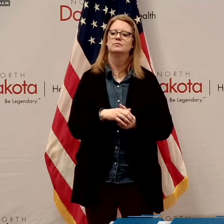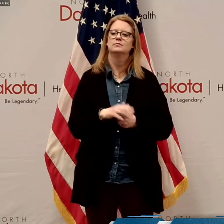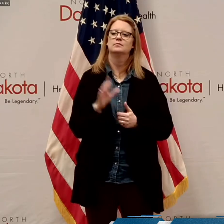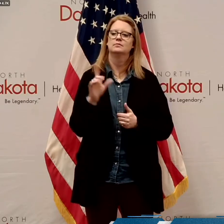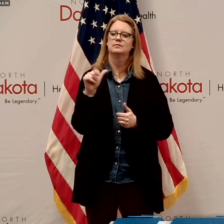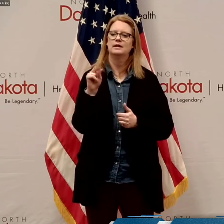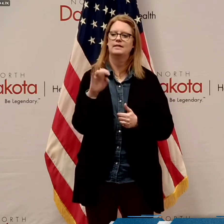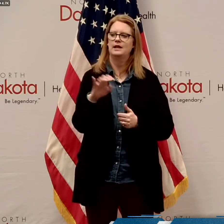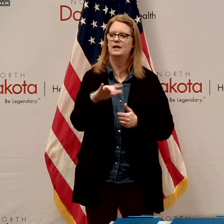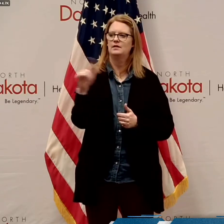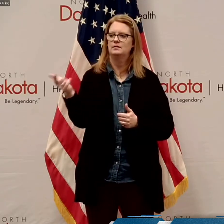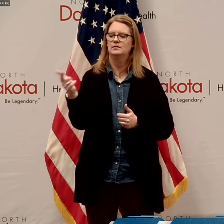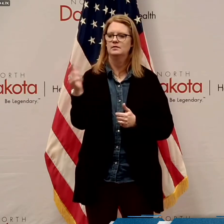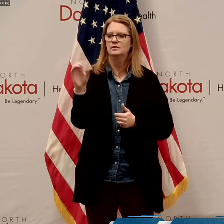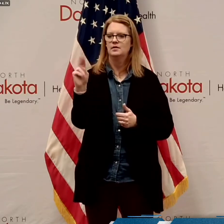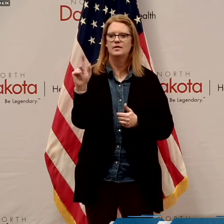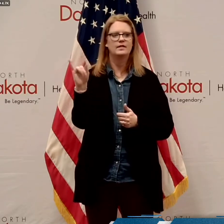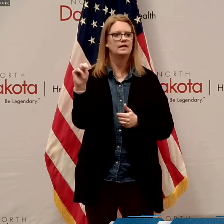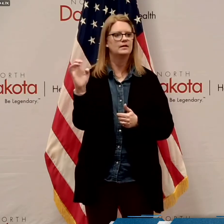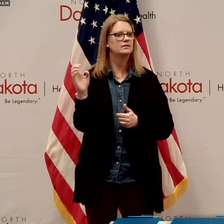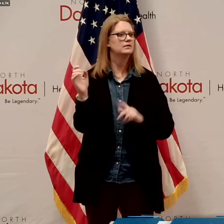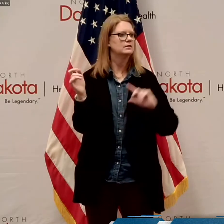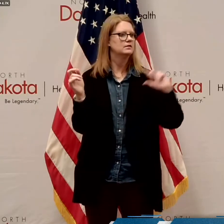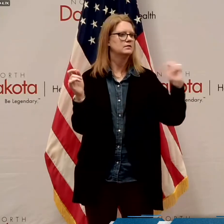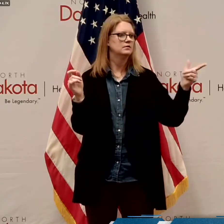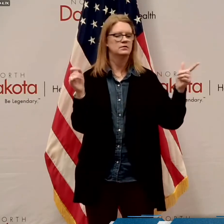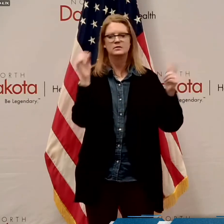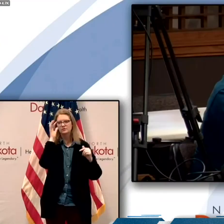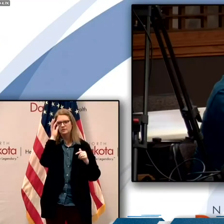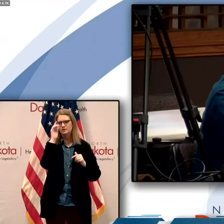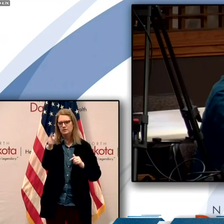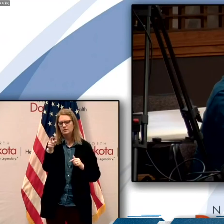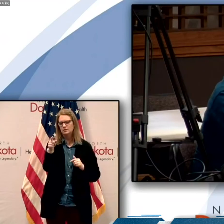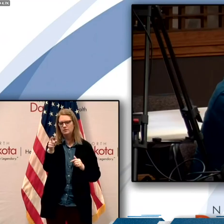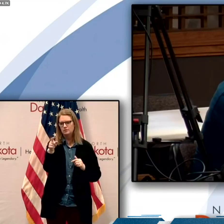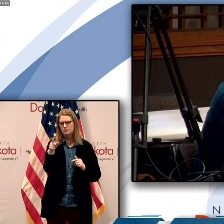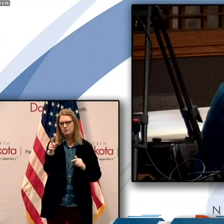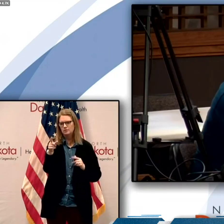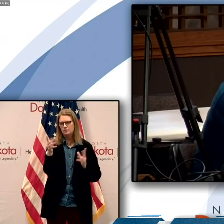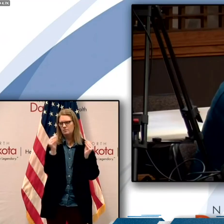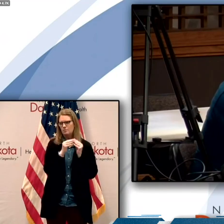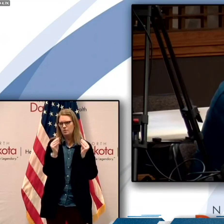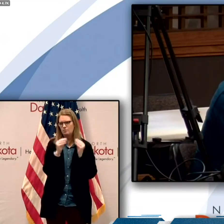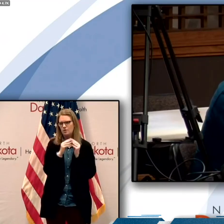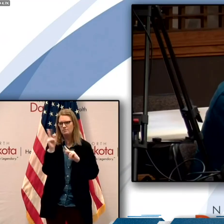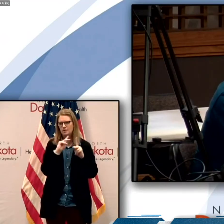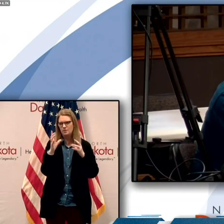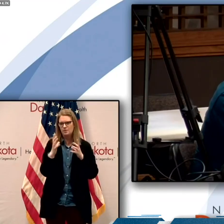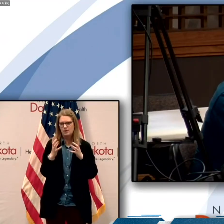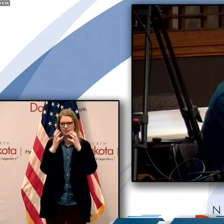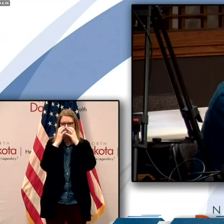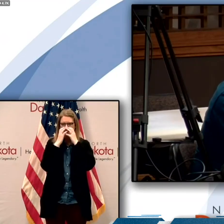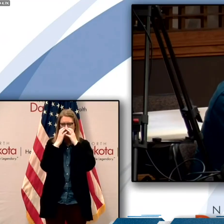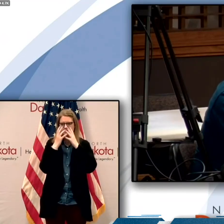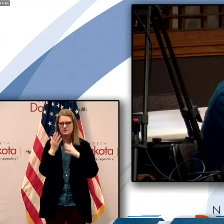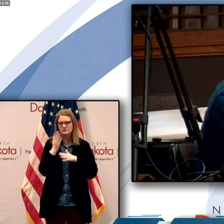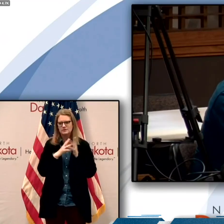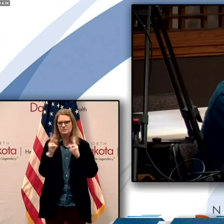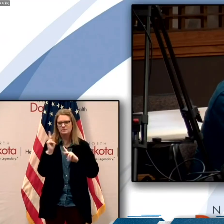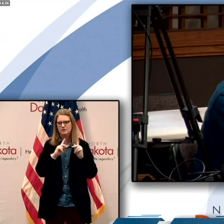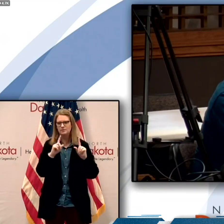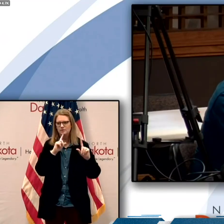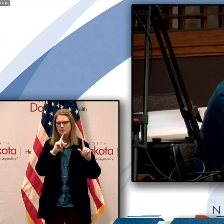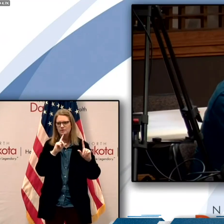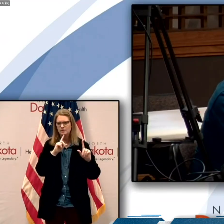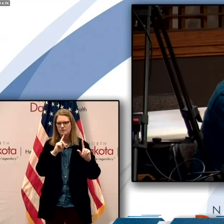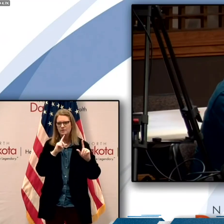Going to go lane, and then we'll go back online, and then back over to the left side. Governor, with more and more people wearing masks, we've gotten some reports that there's people